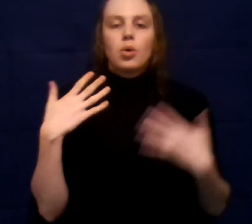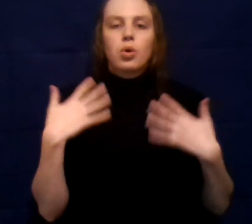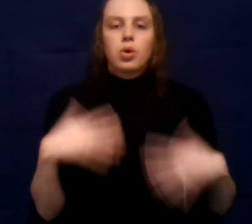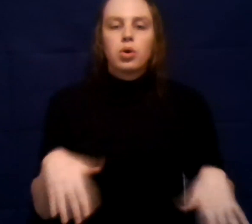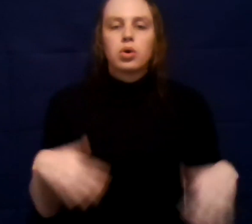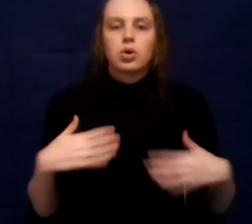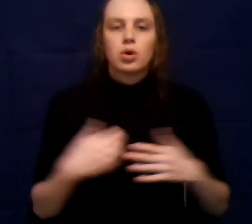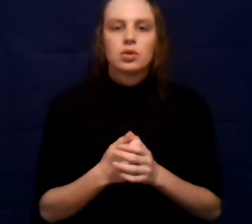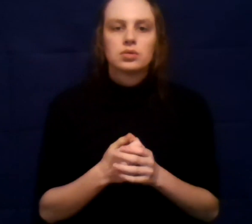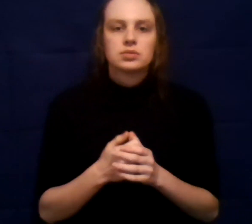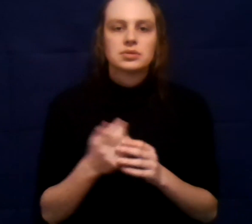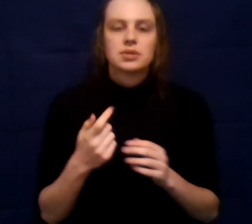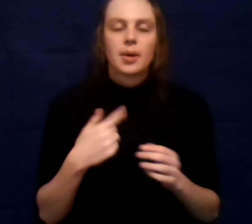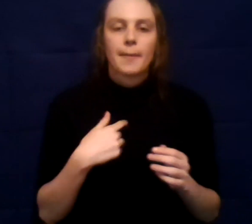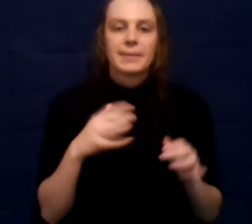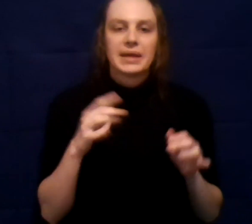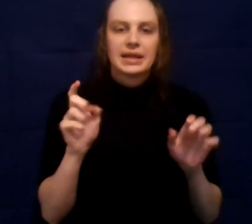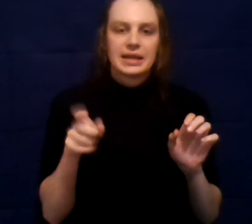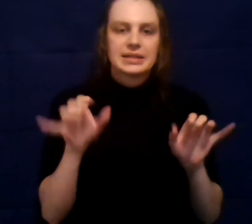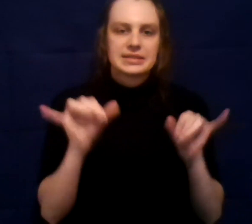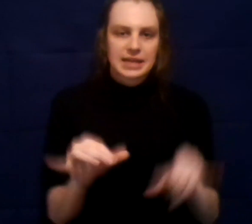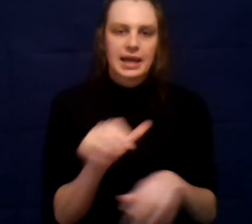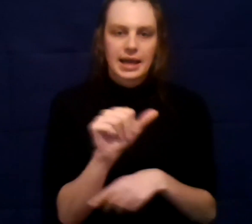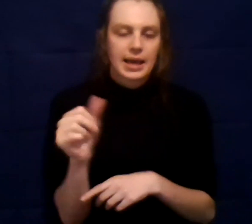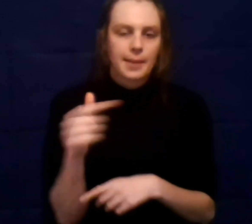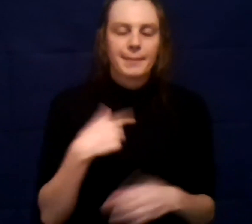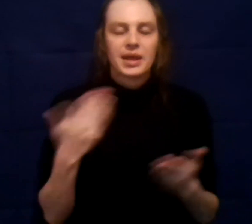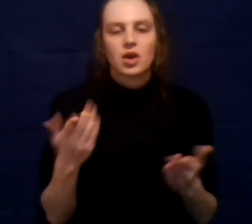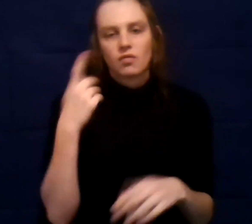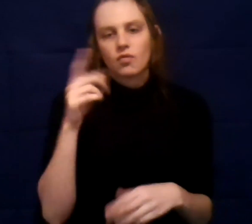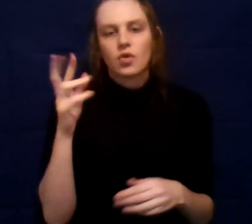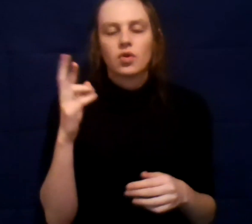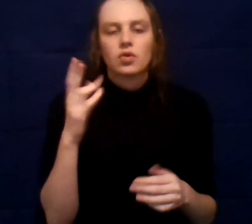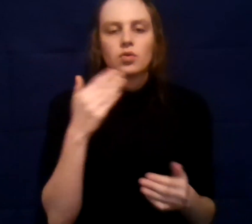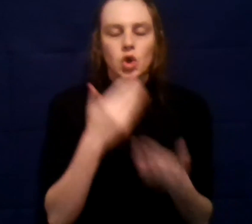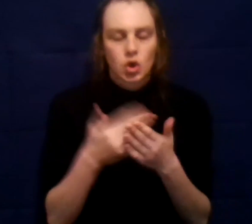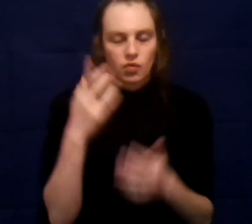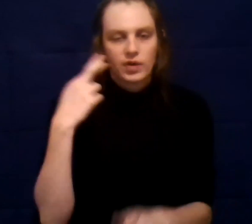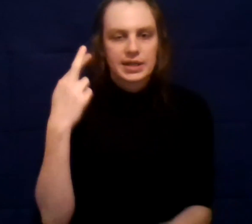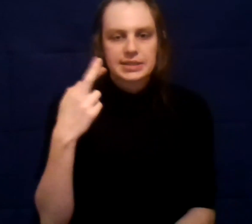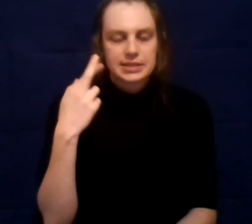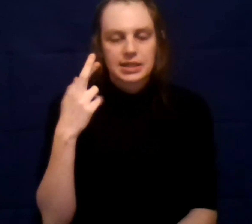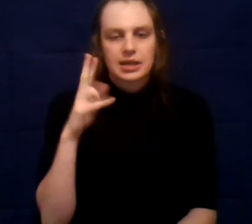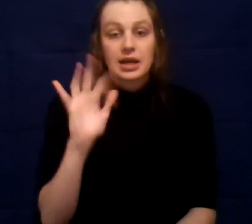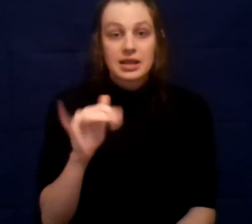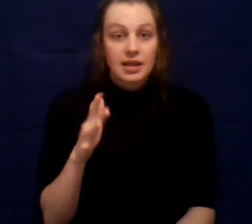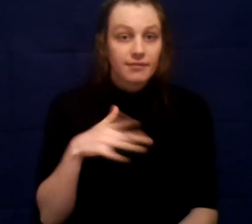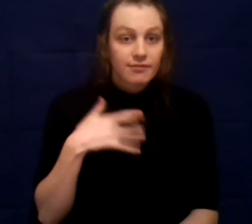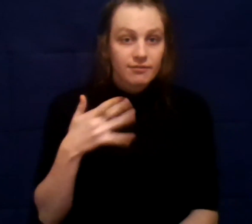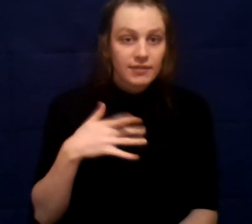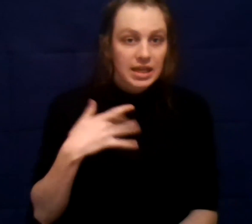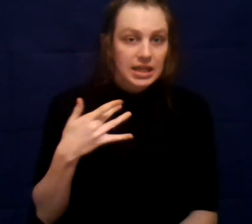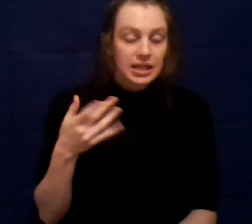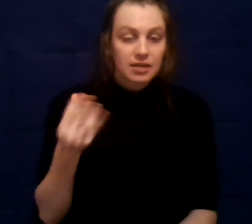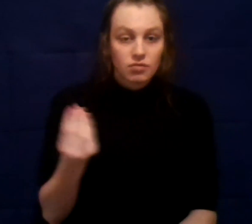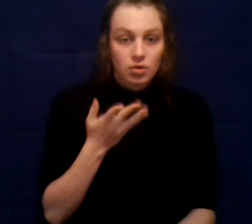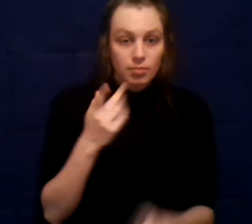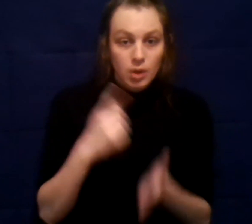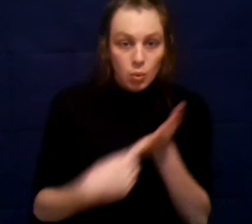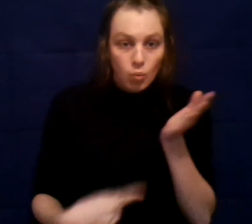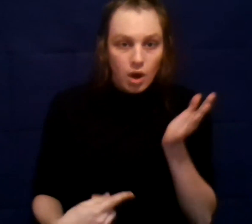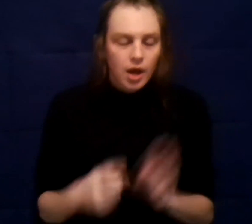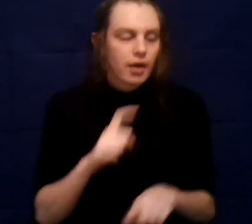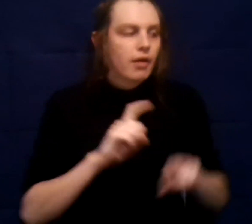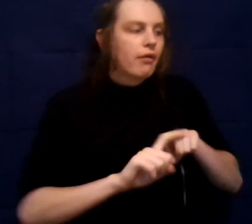going on. And that feeling like was telling me to call my parents and let